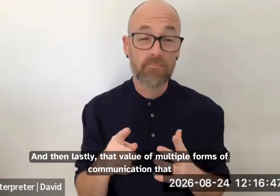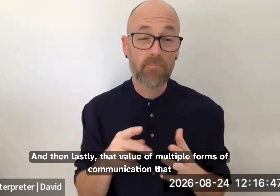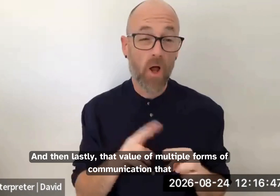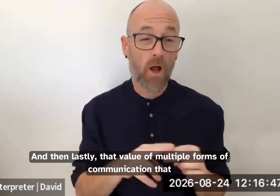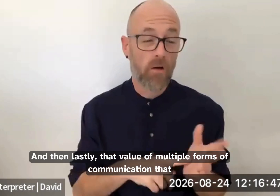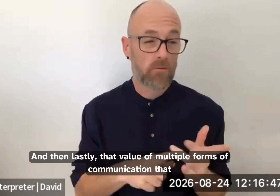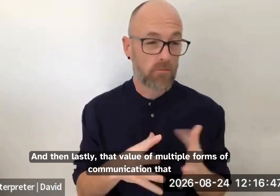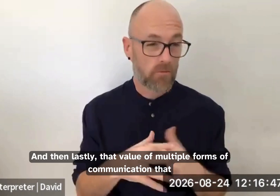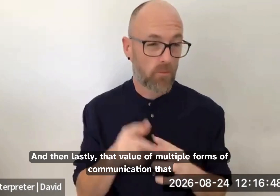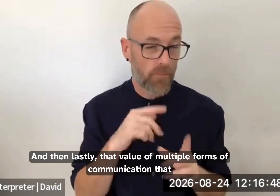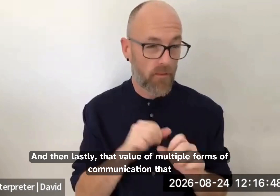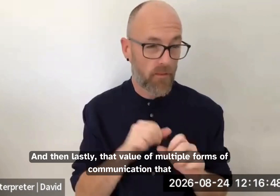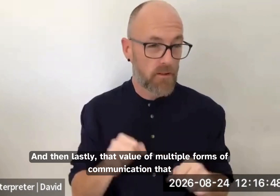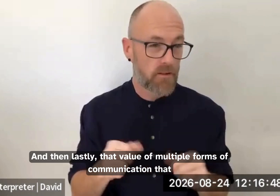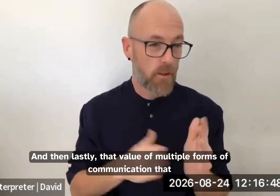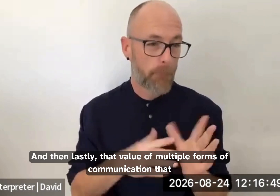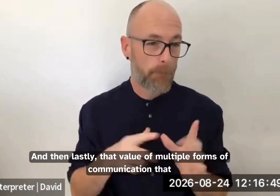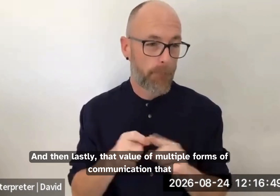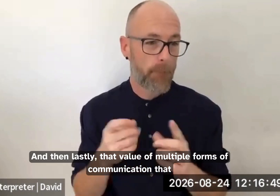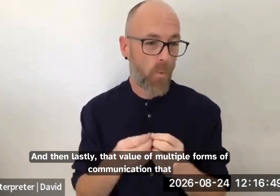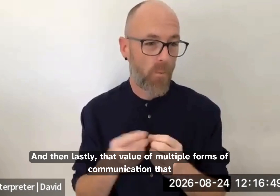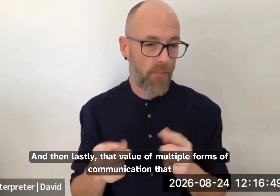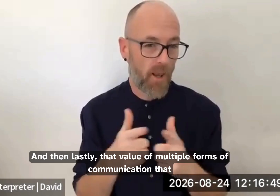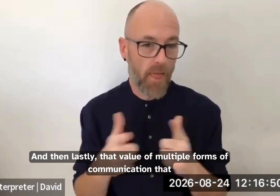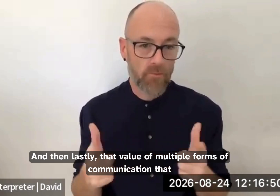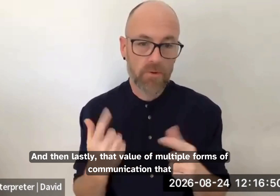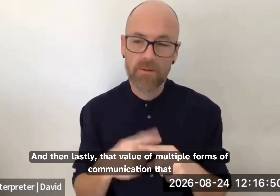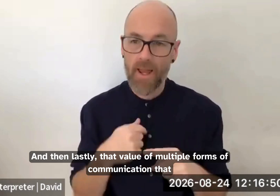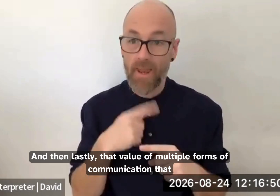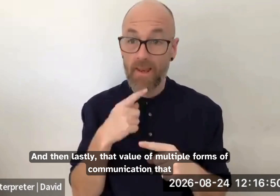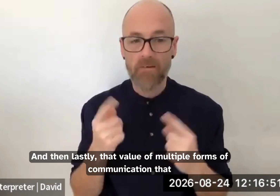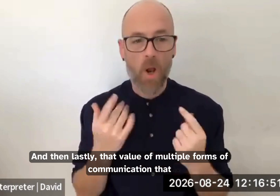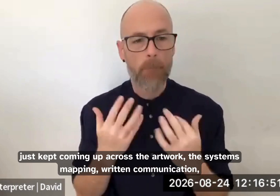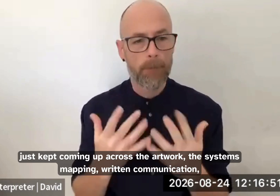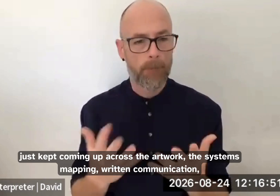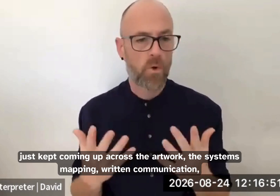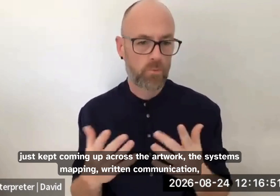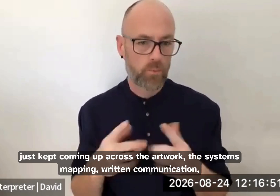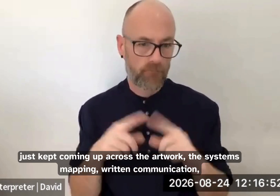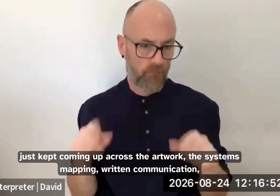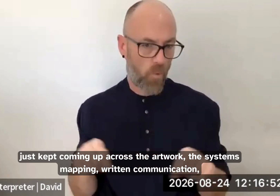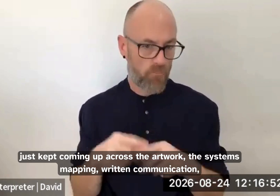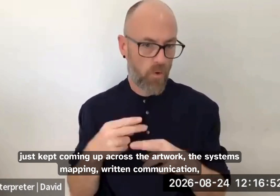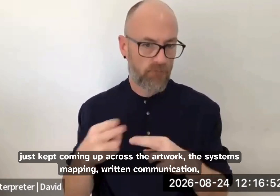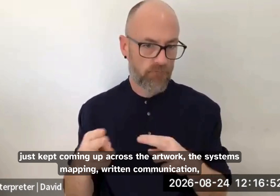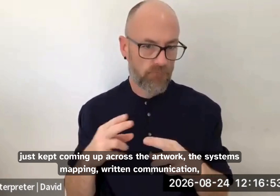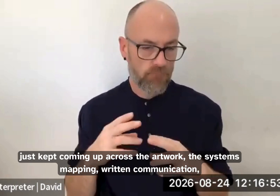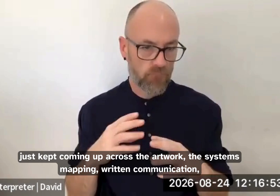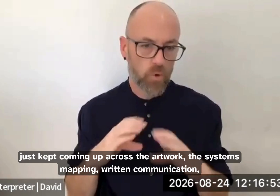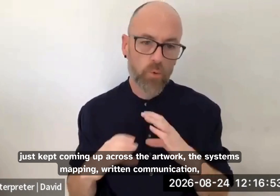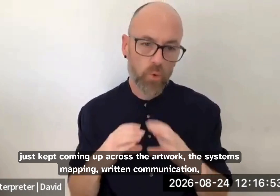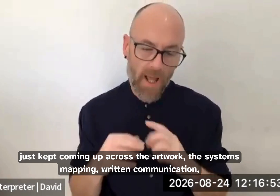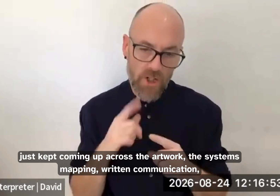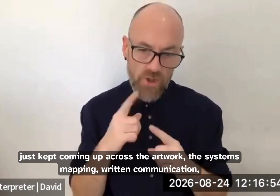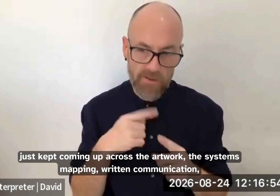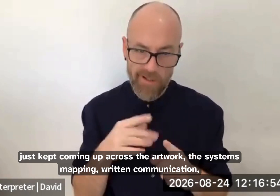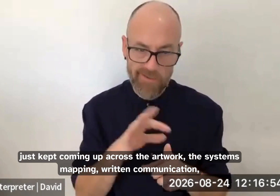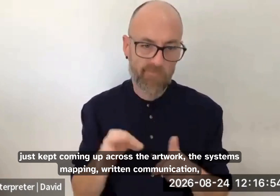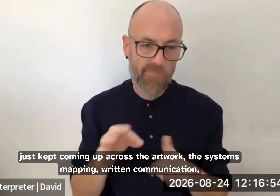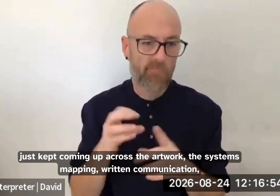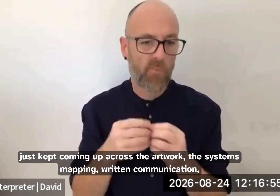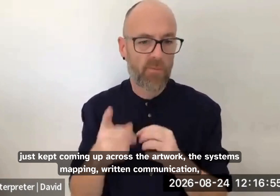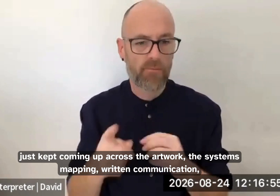languages. And then lastly, that value of multiple forms of communication that just kept coming up across the artwork, the systems